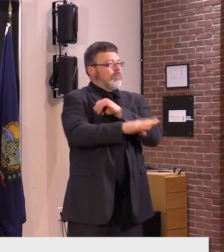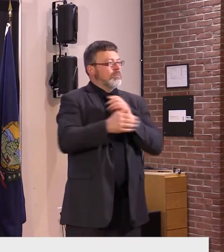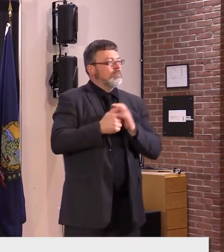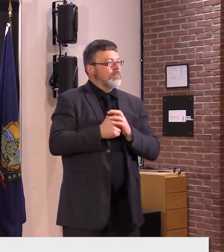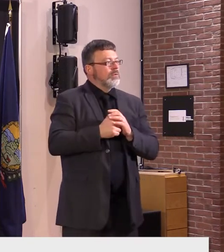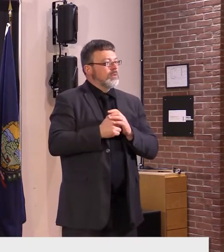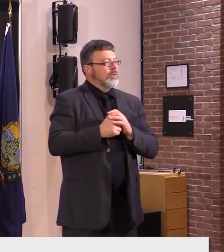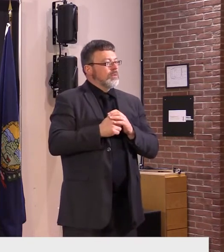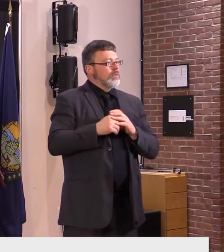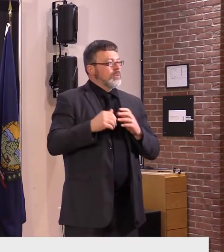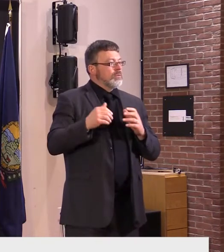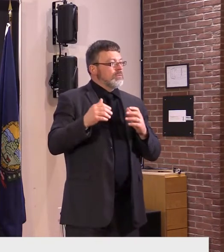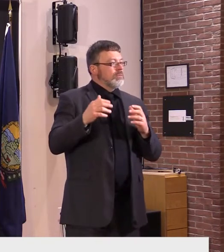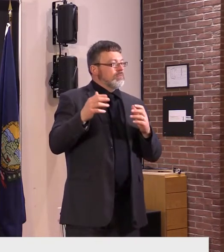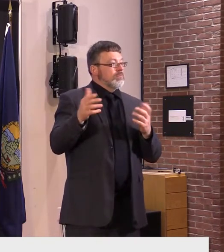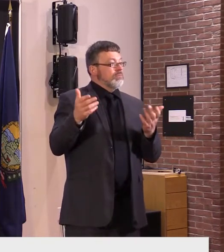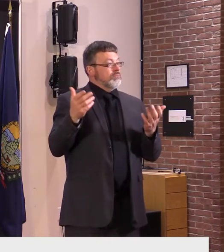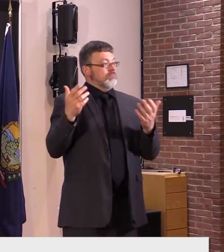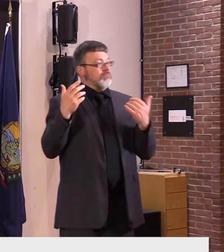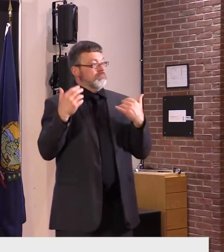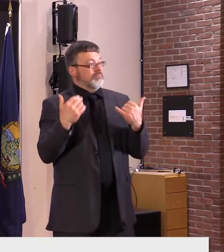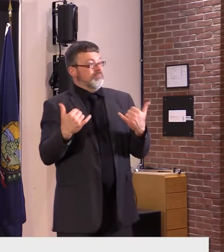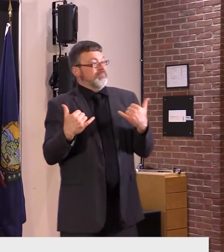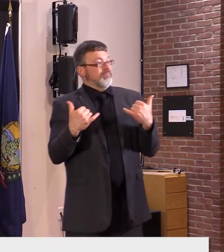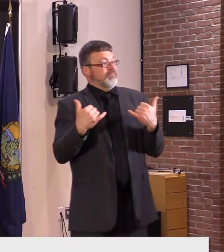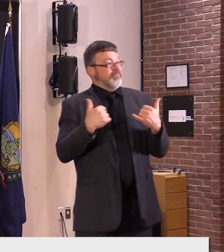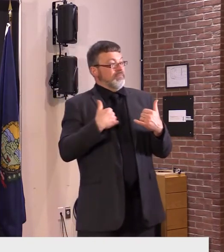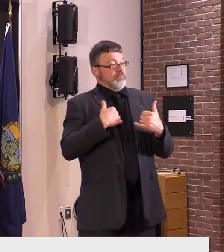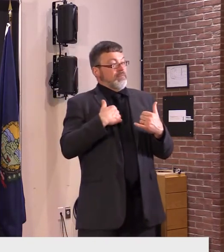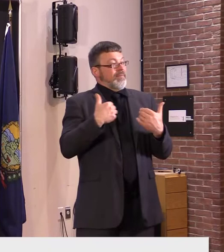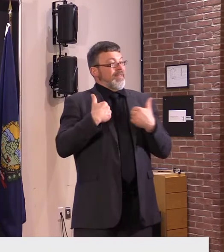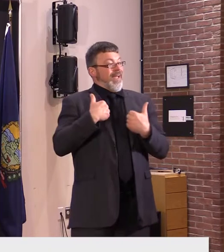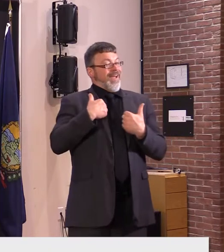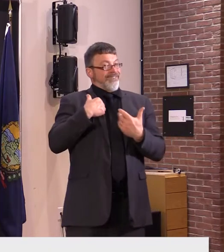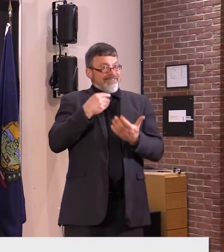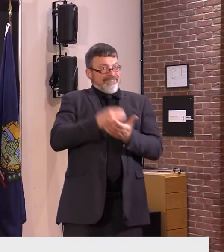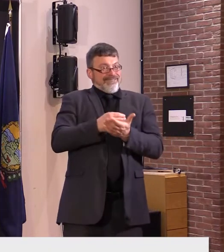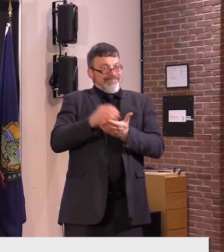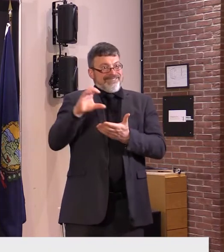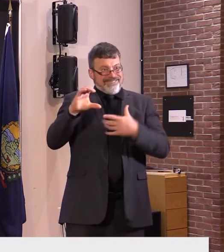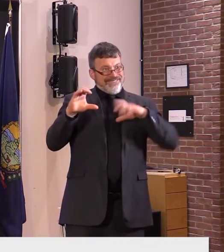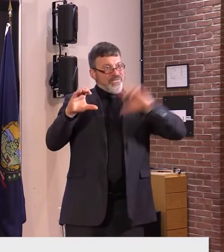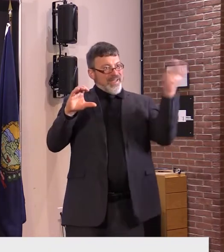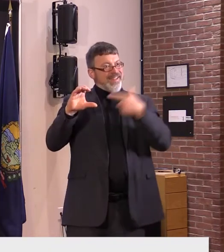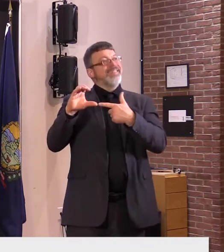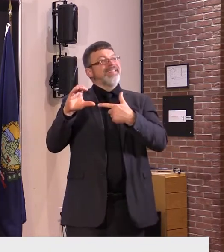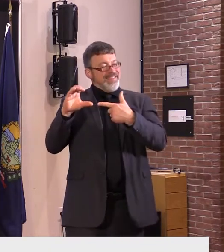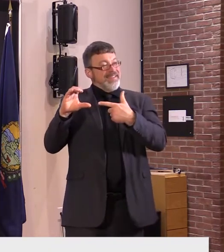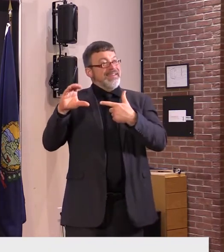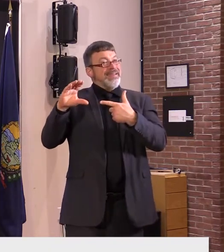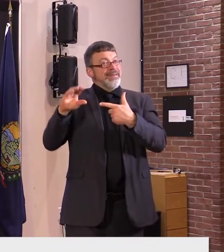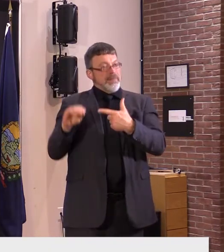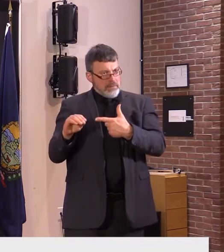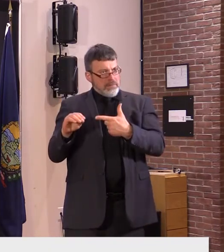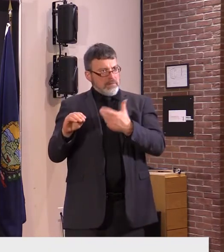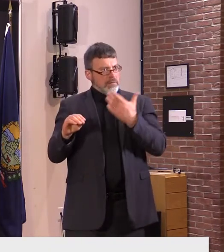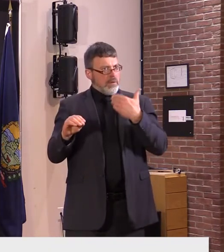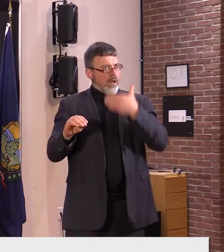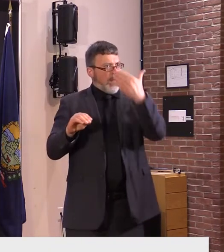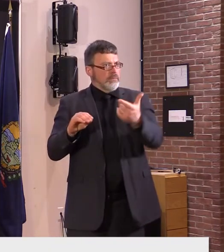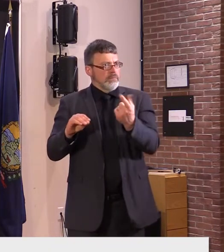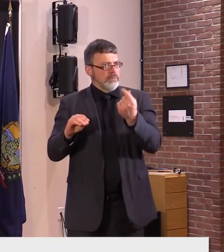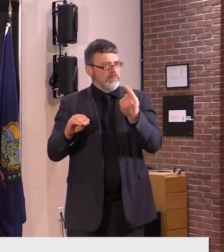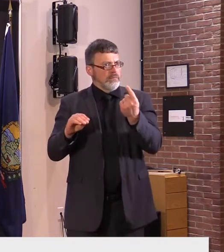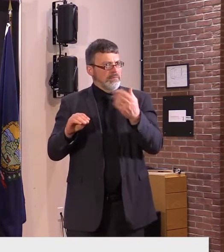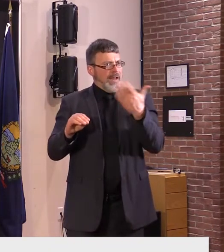surplus dollars this year to again, for the third year, with FEMA funding in the past or federal funding in the